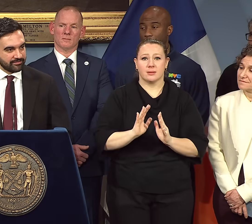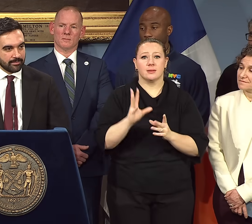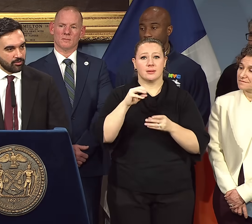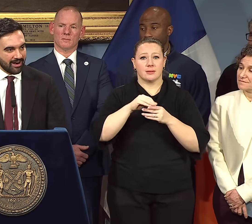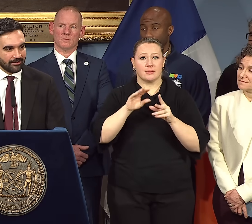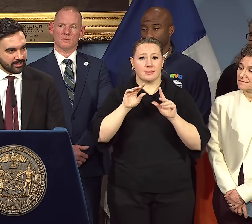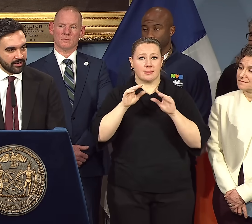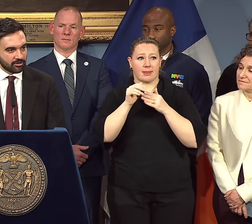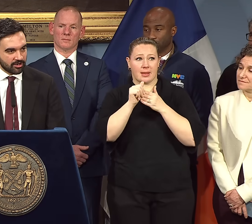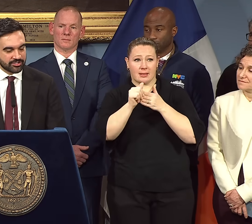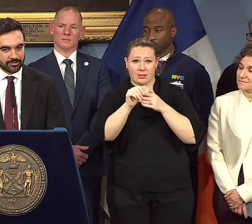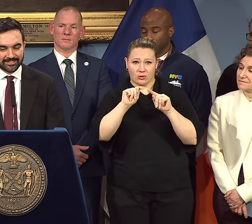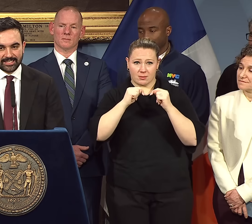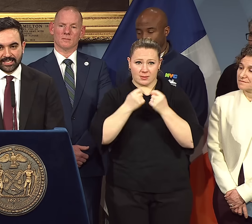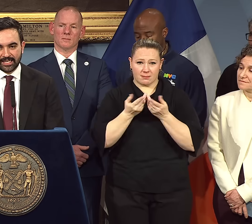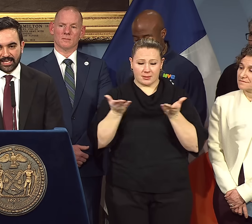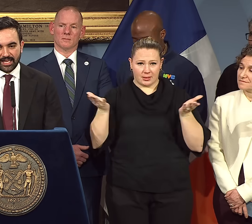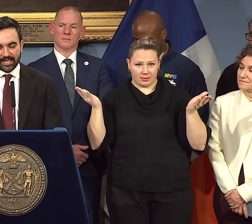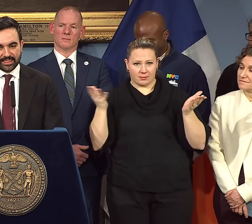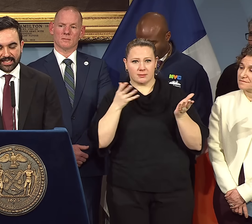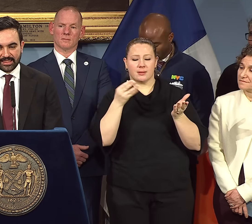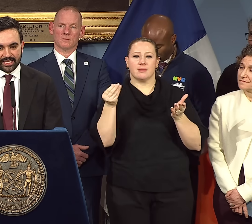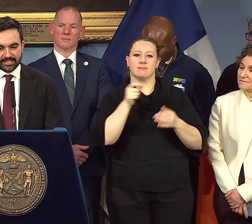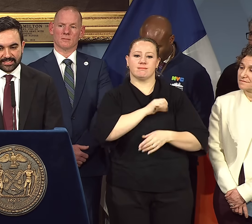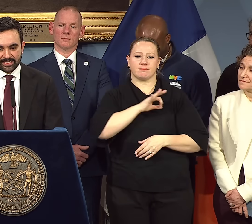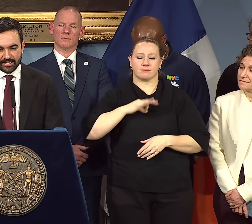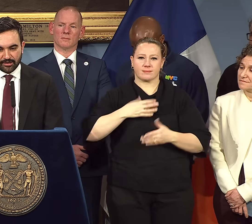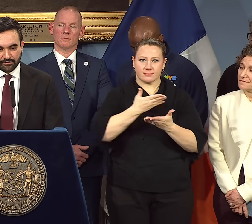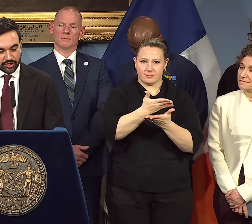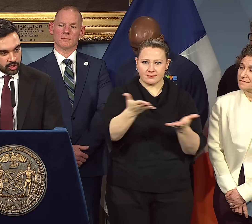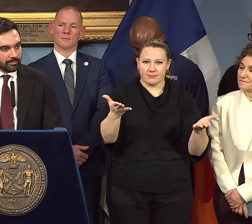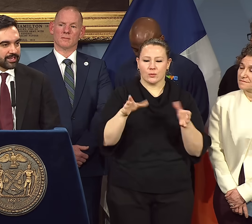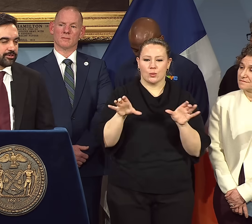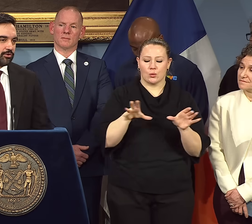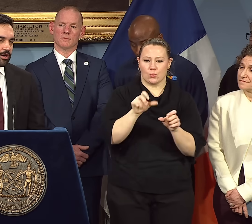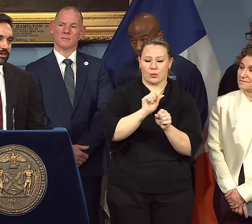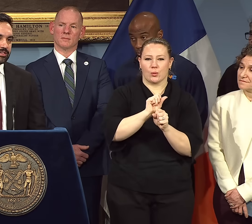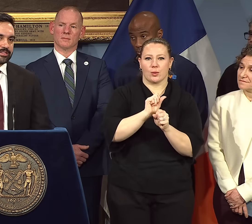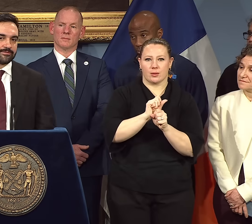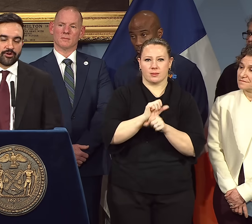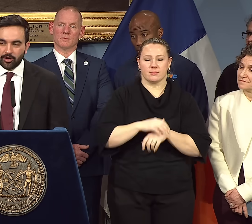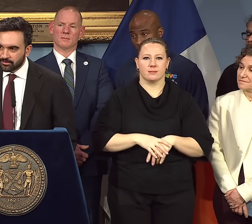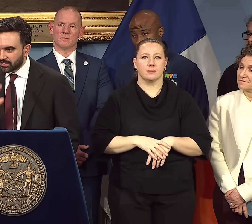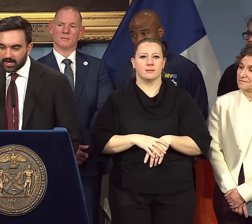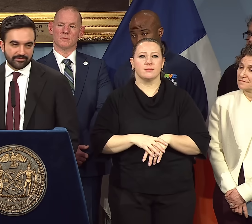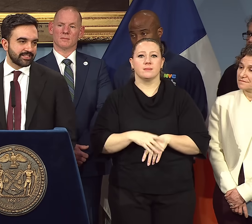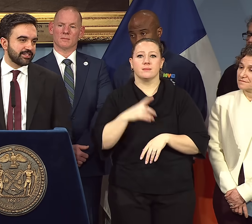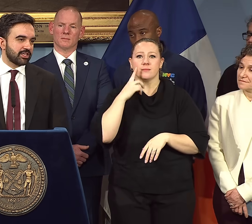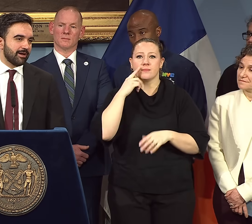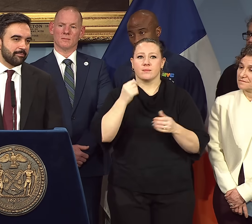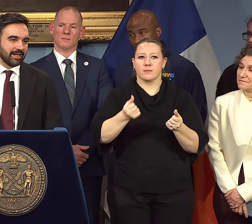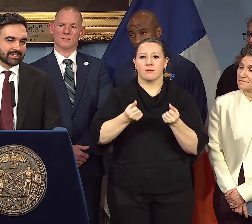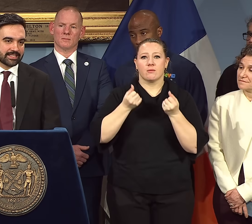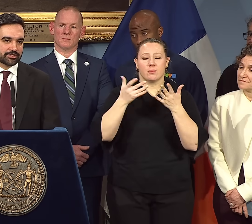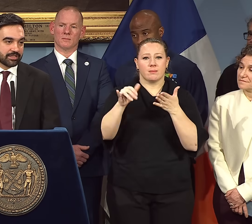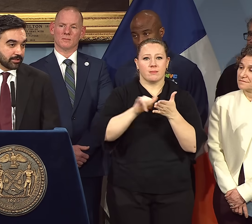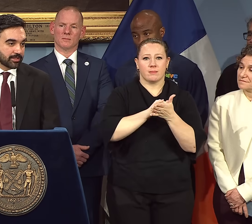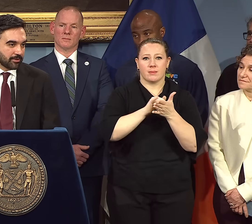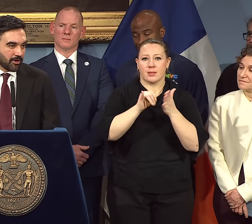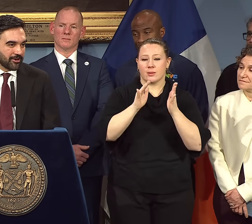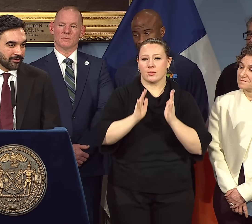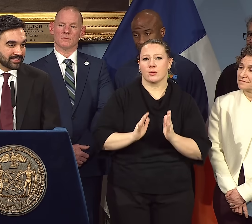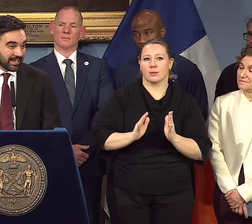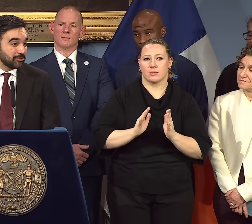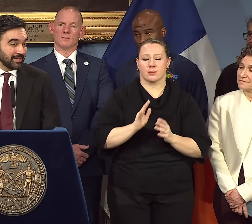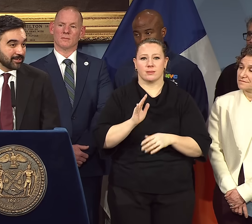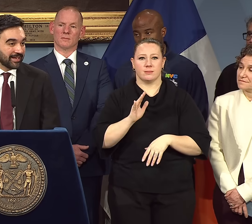and all of them who are out there across New York City. I think that for so many New Yorkers, for all of the conversation about politics, really what they